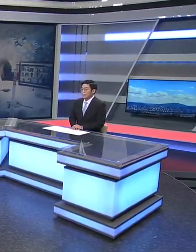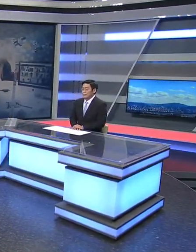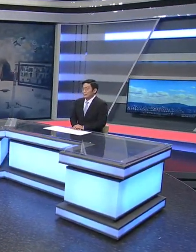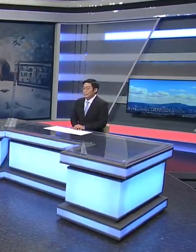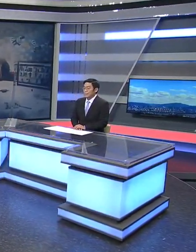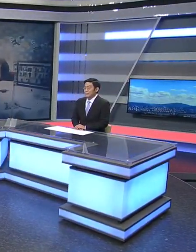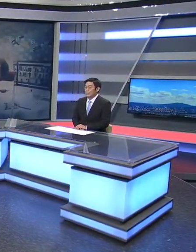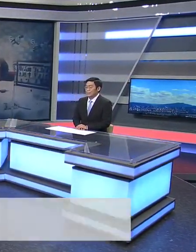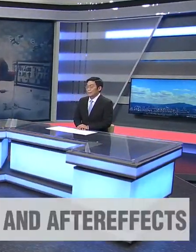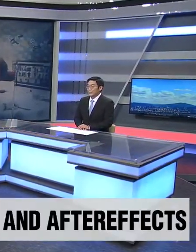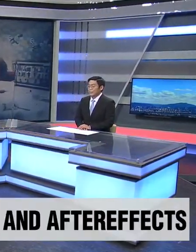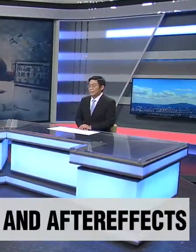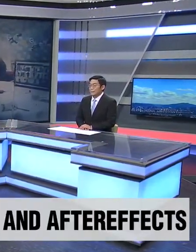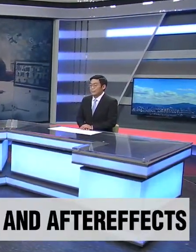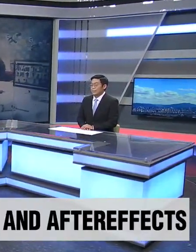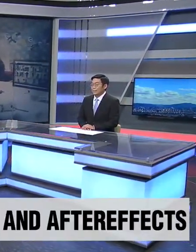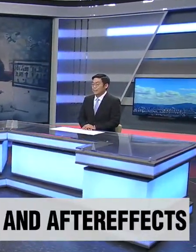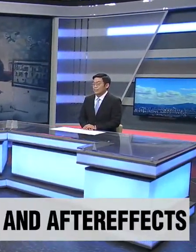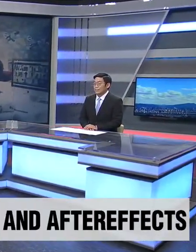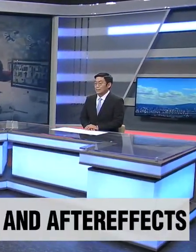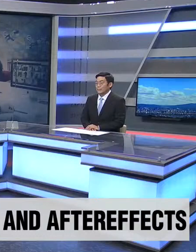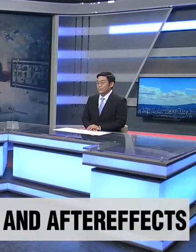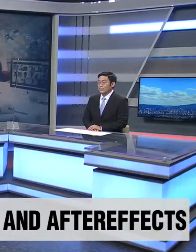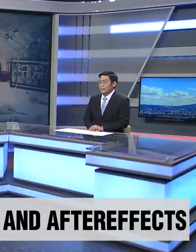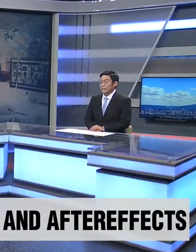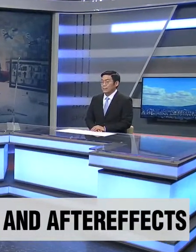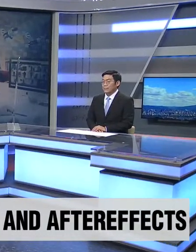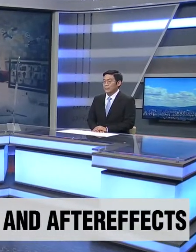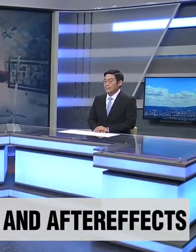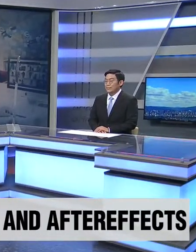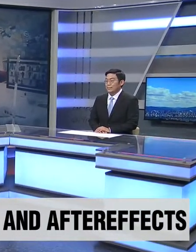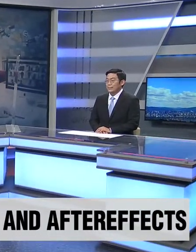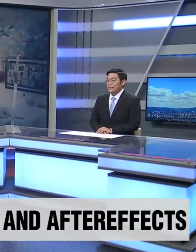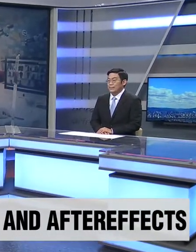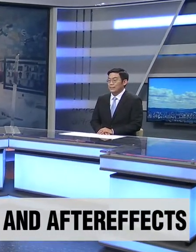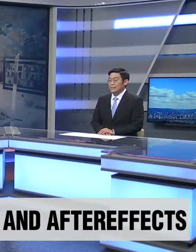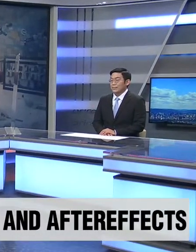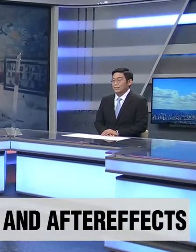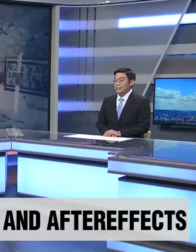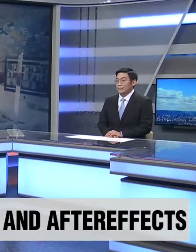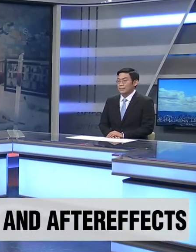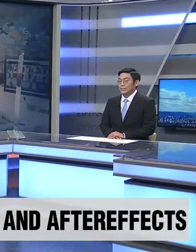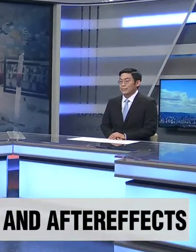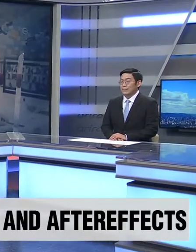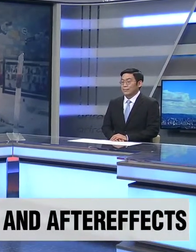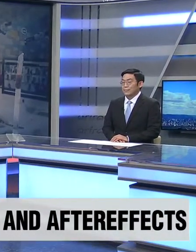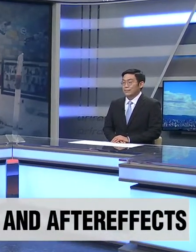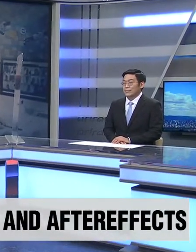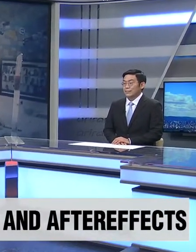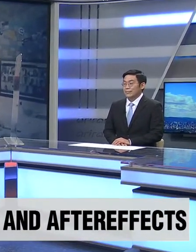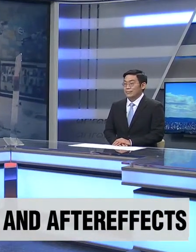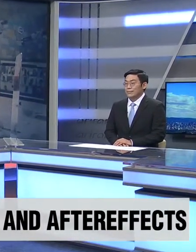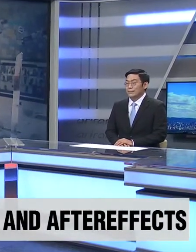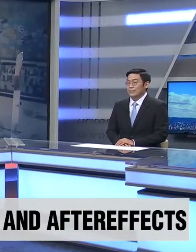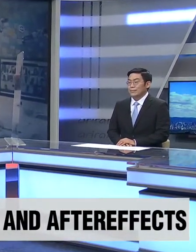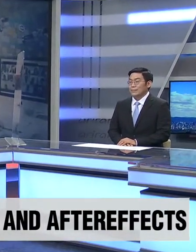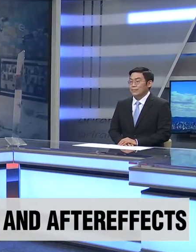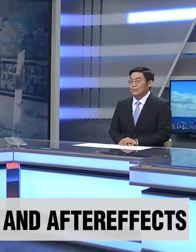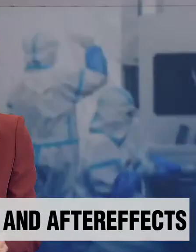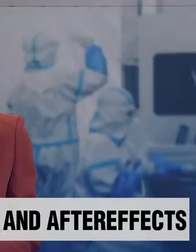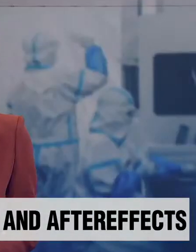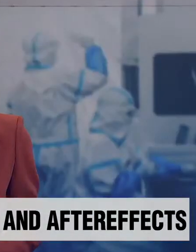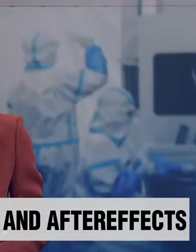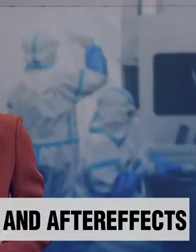A patient's battle against COVID-19 often extends beyond his or her negative test after treatment as he or she